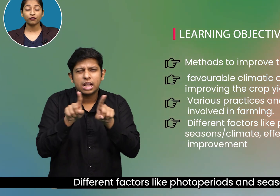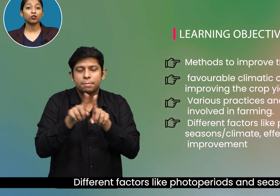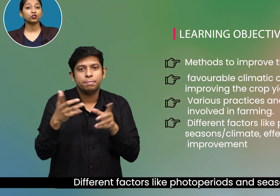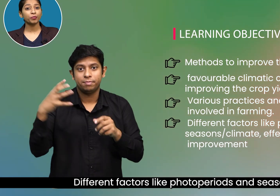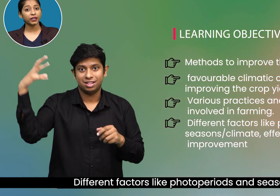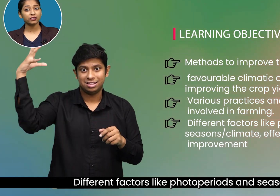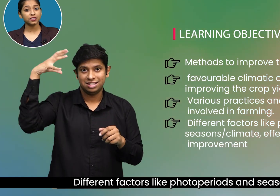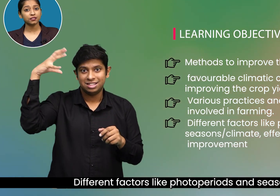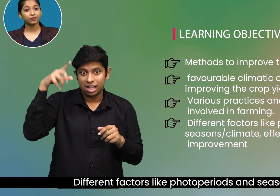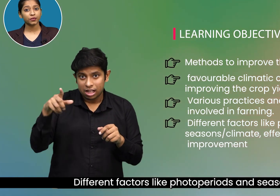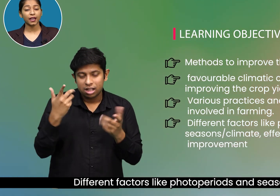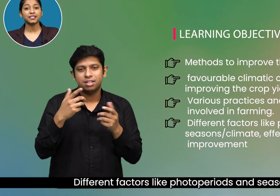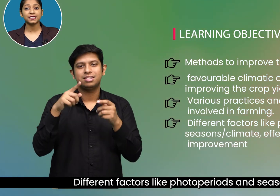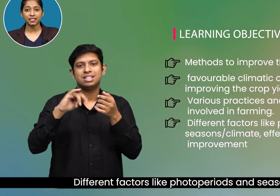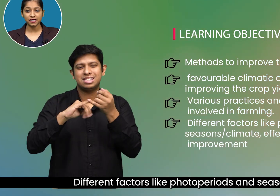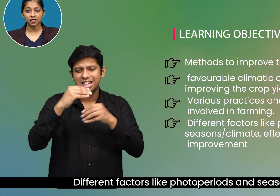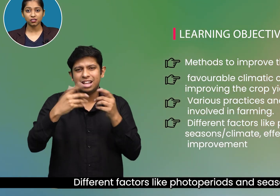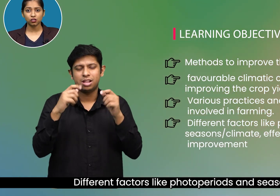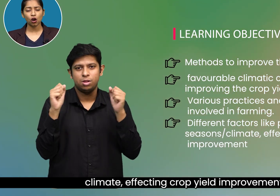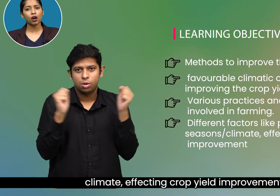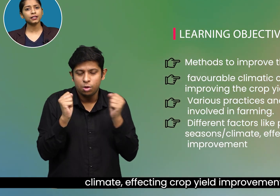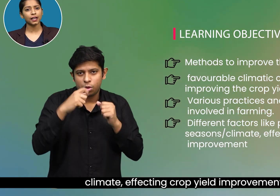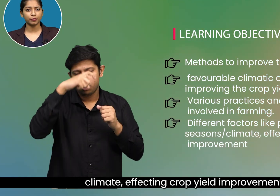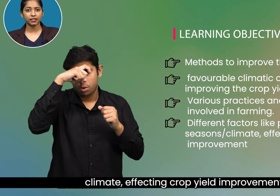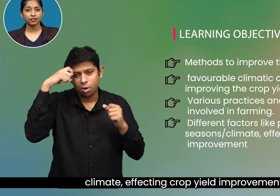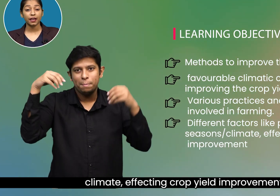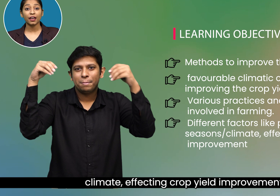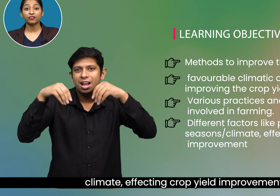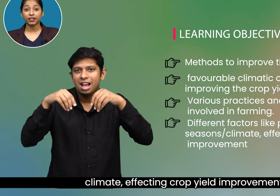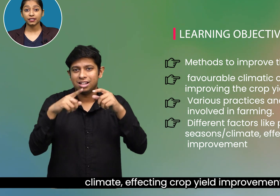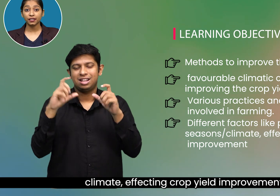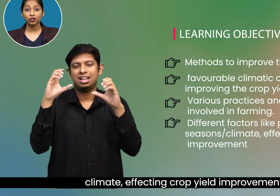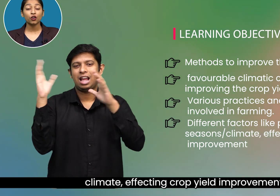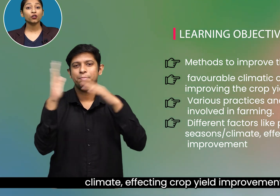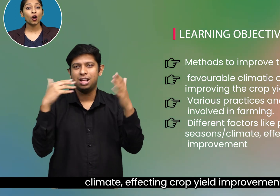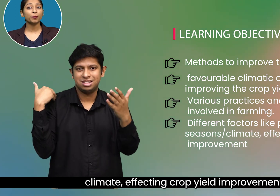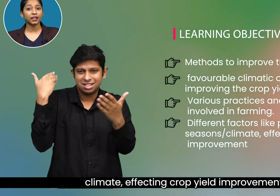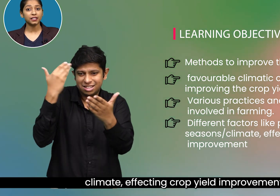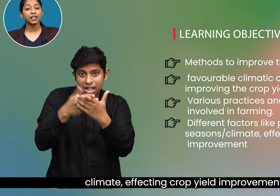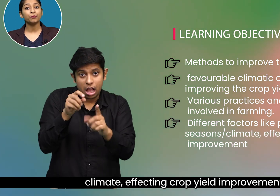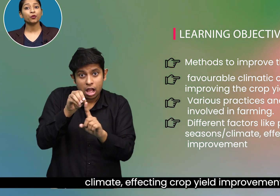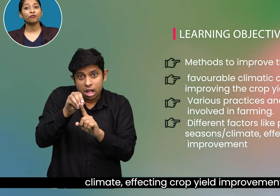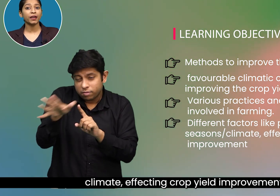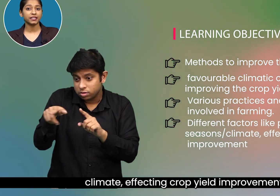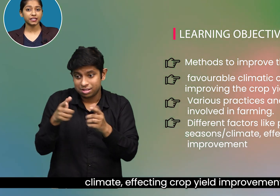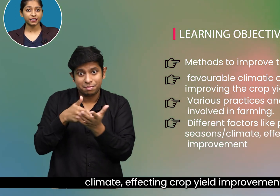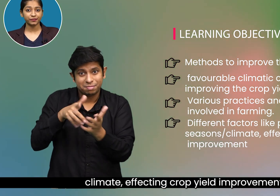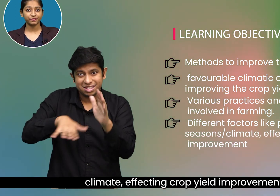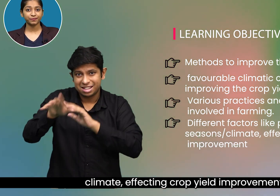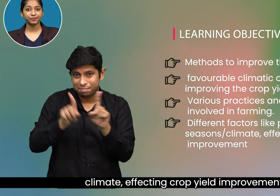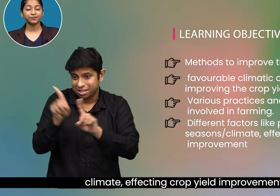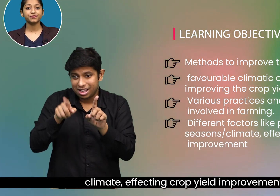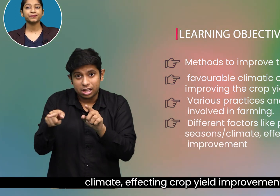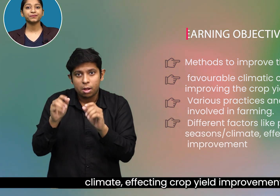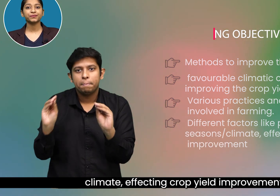like photoperiods and seasons or climate affecting crop yield improvement.